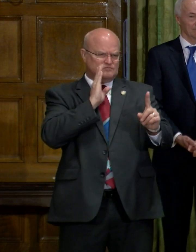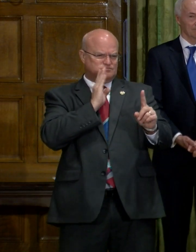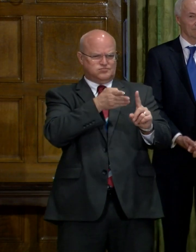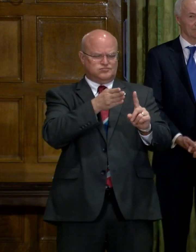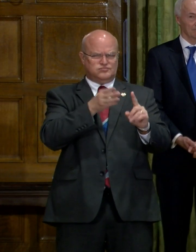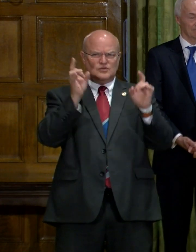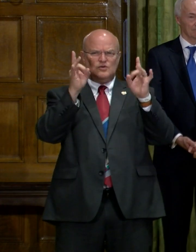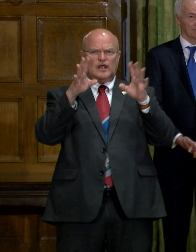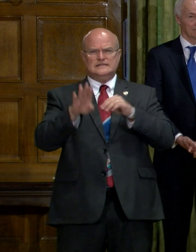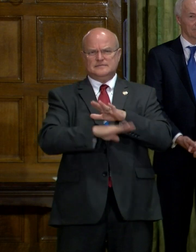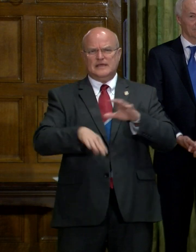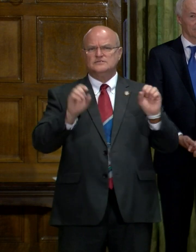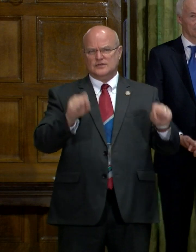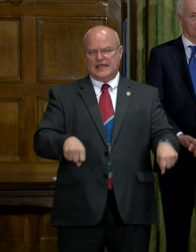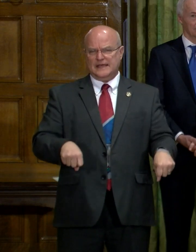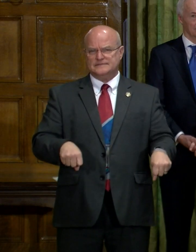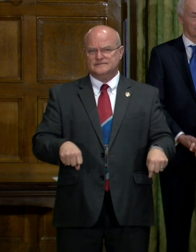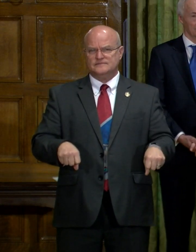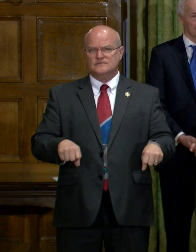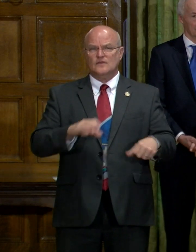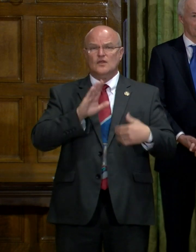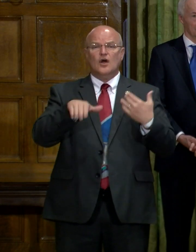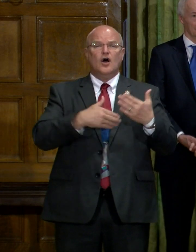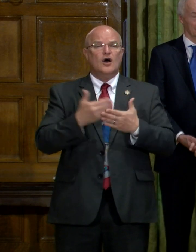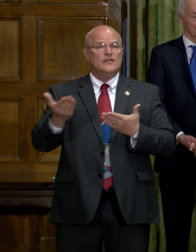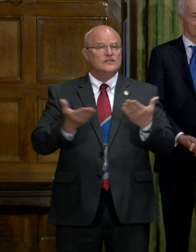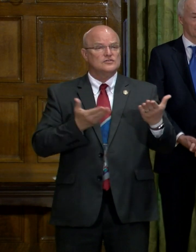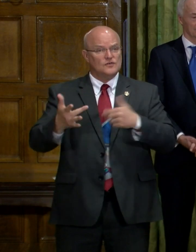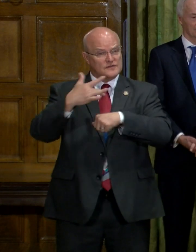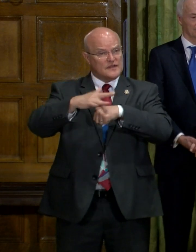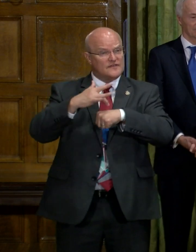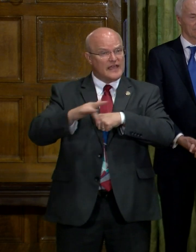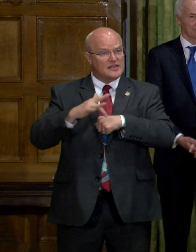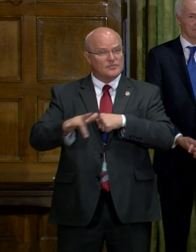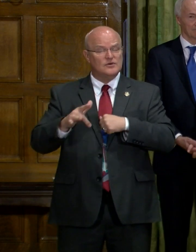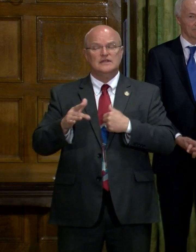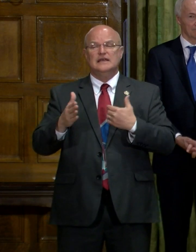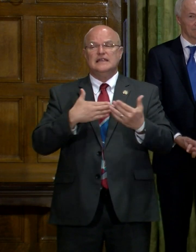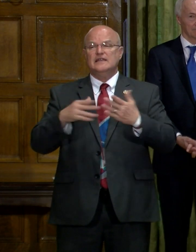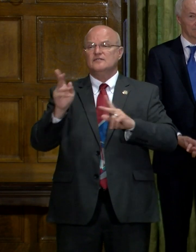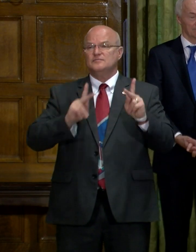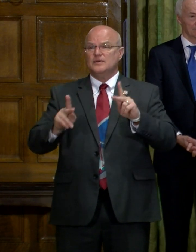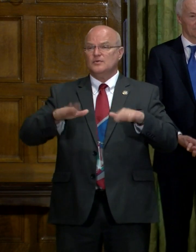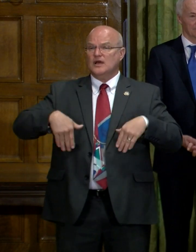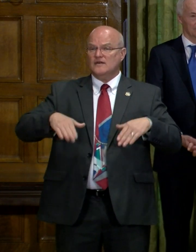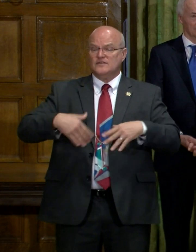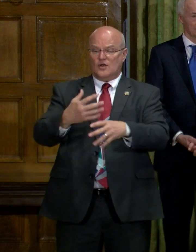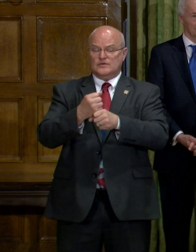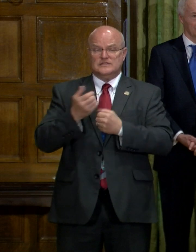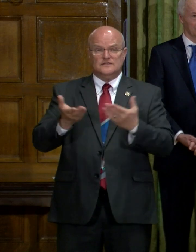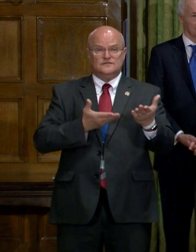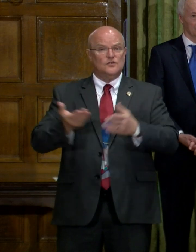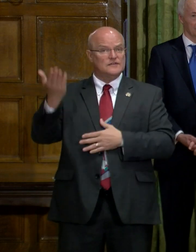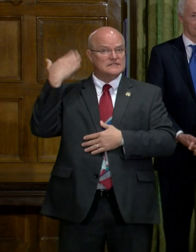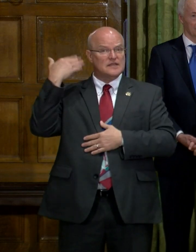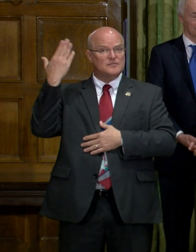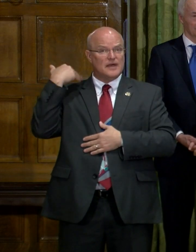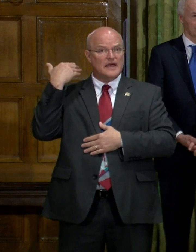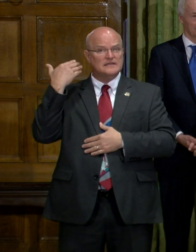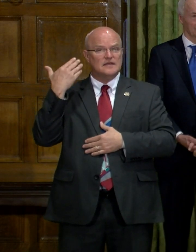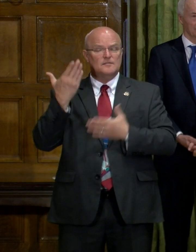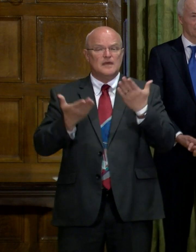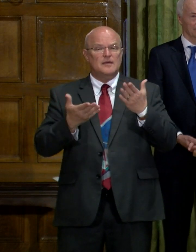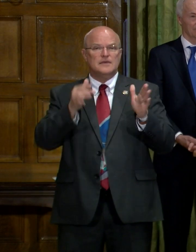on a crisis basis. So all the services are available, and even those people who have not received services in the past may